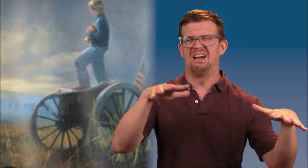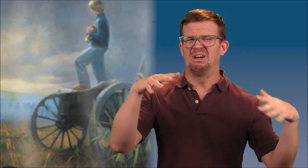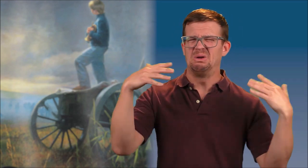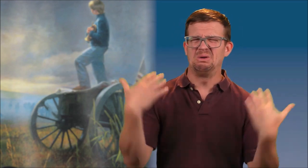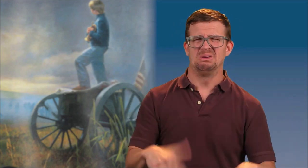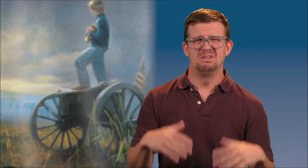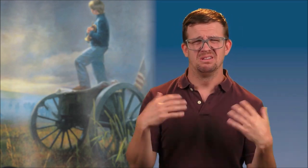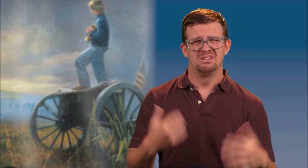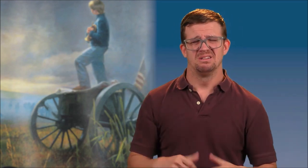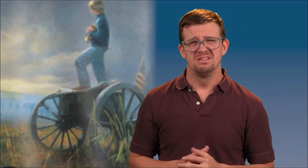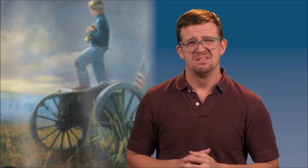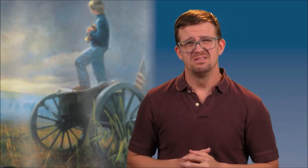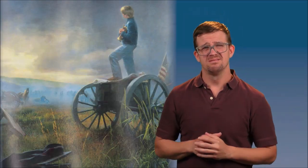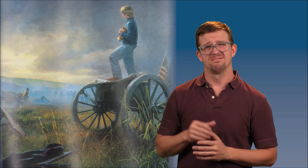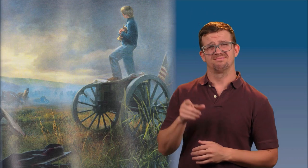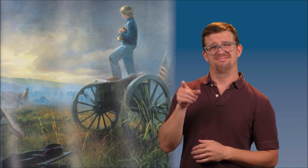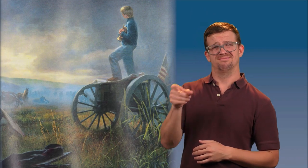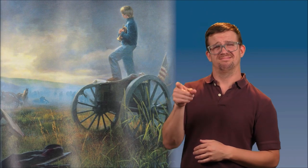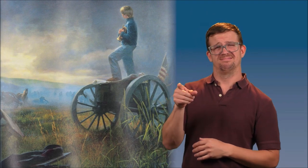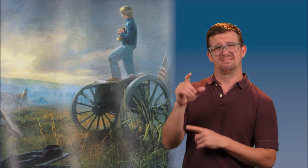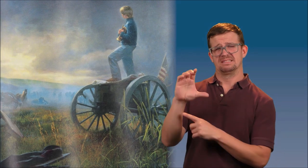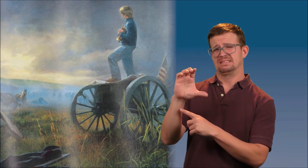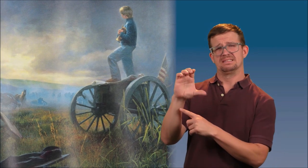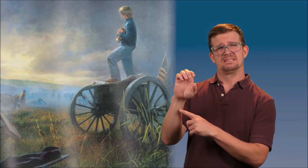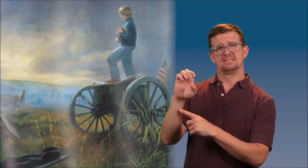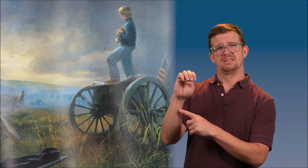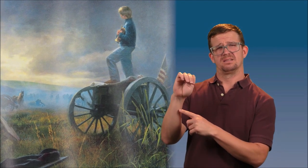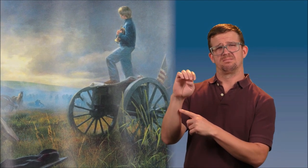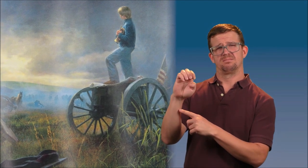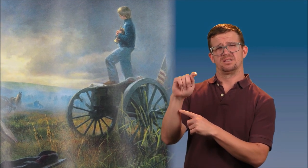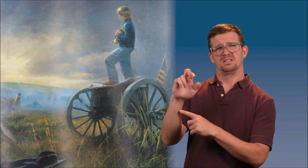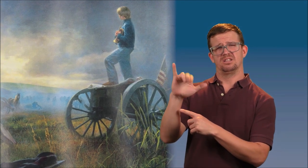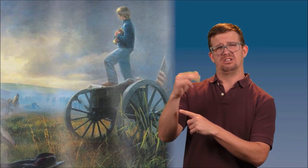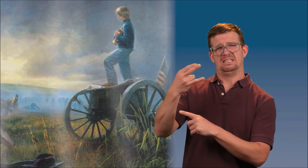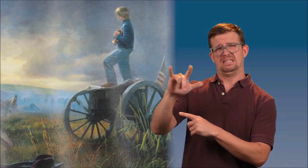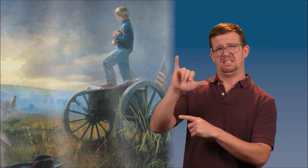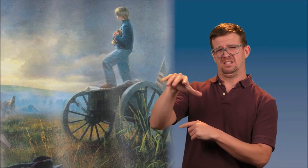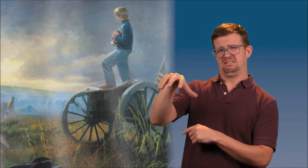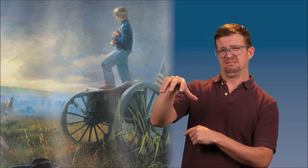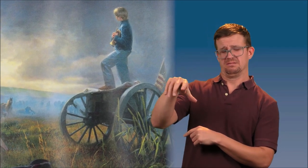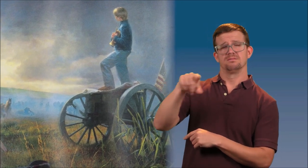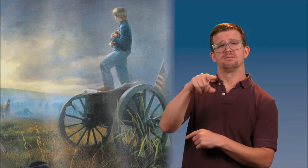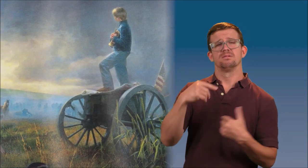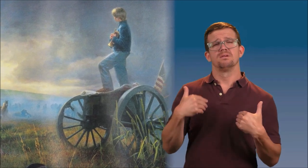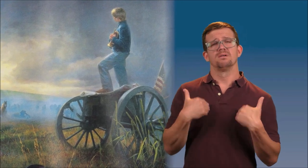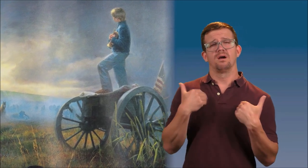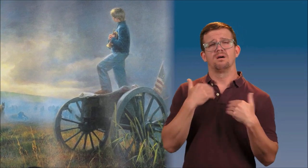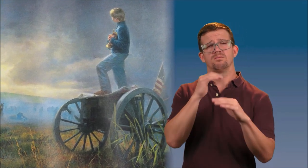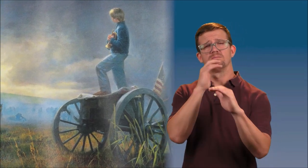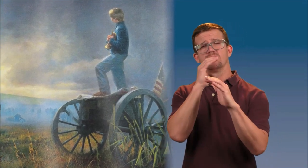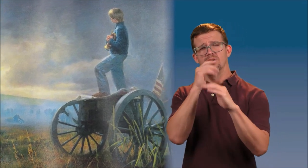American history, a young bugler climbed to the top of Cemetery